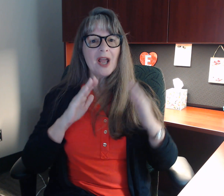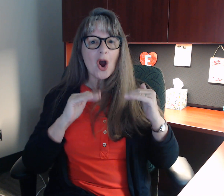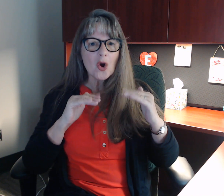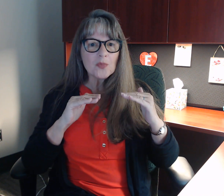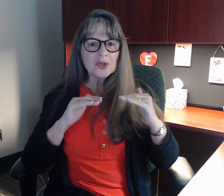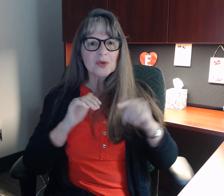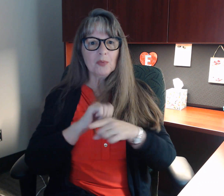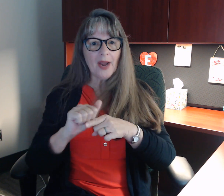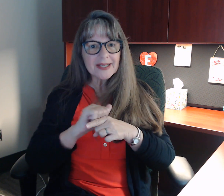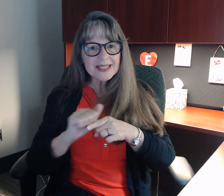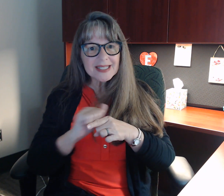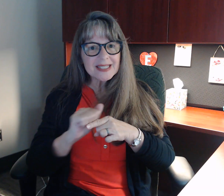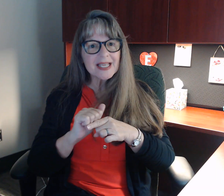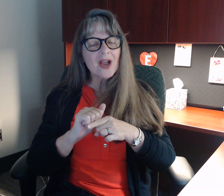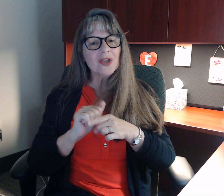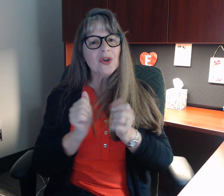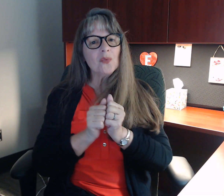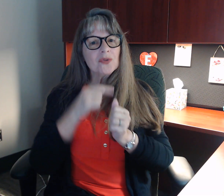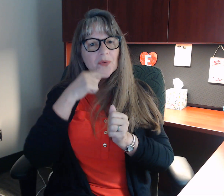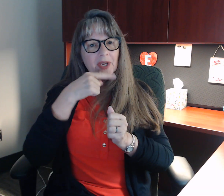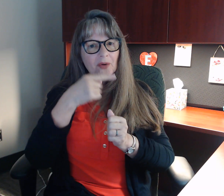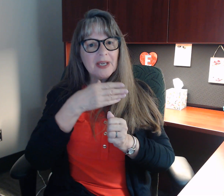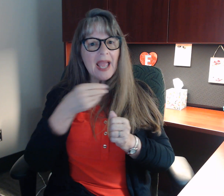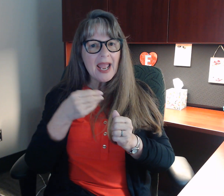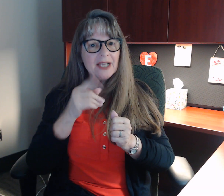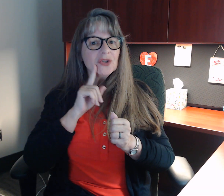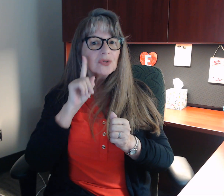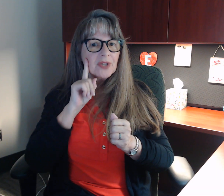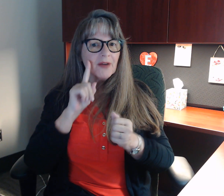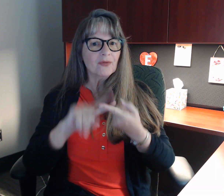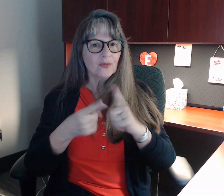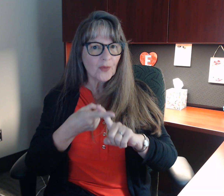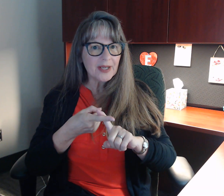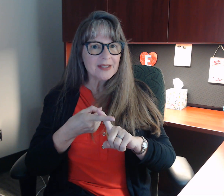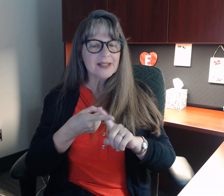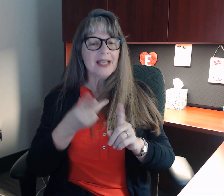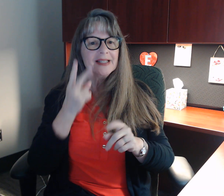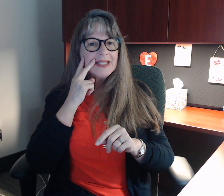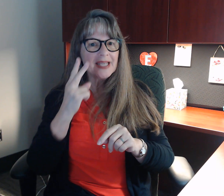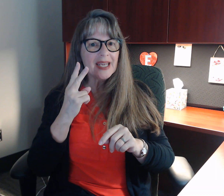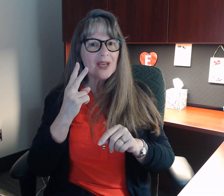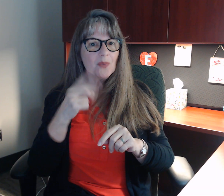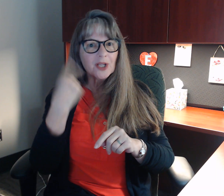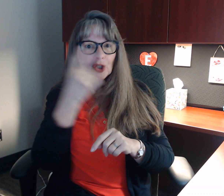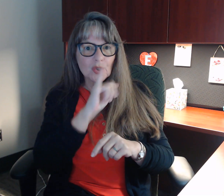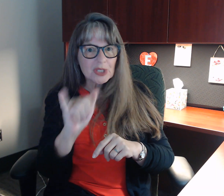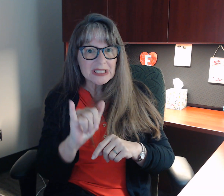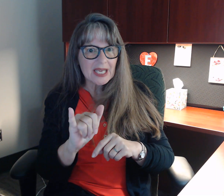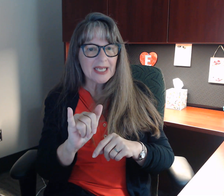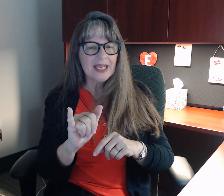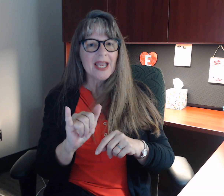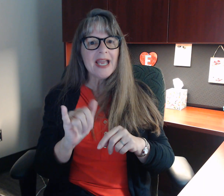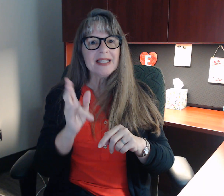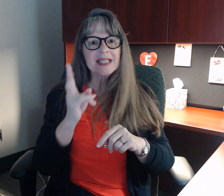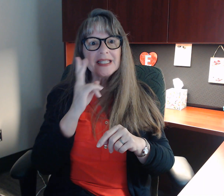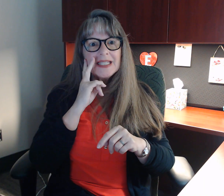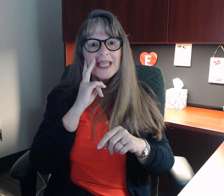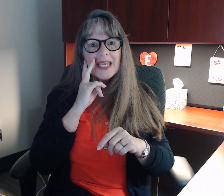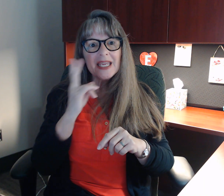hope that you practice this, with your hearing and your deaf friends, and see what it looks like, and see if